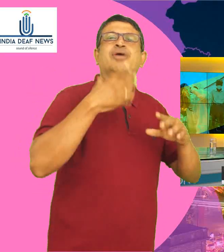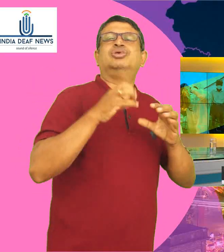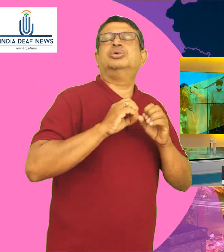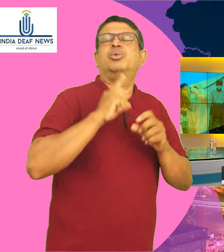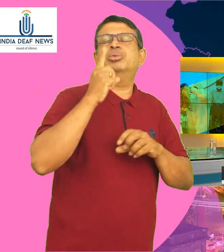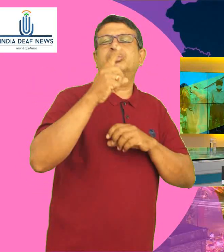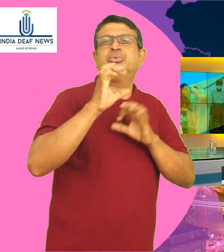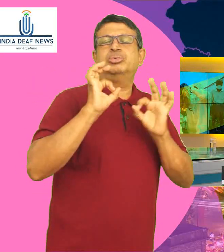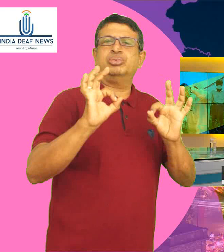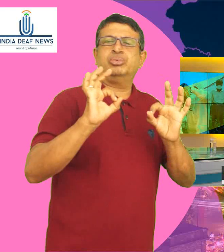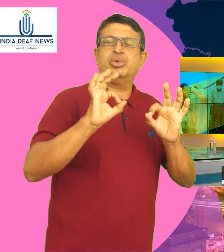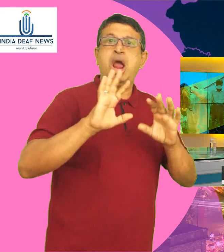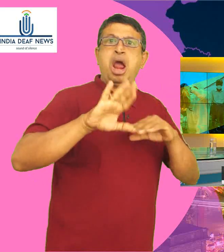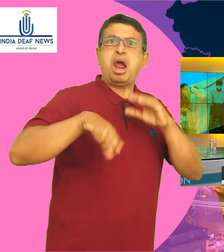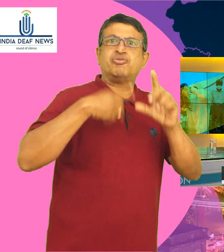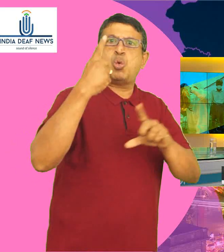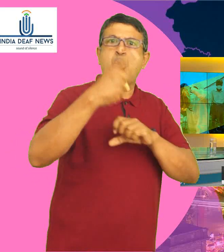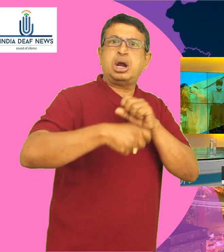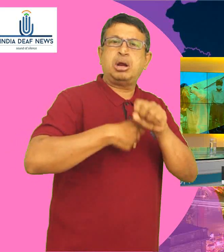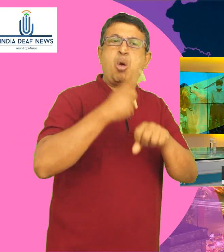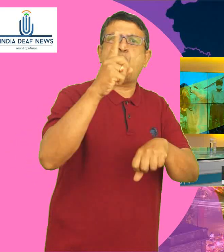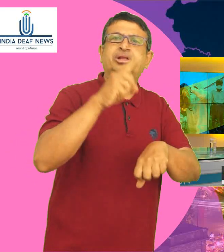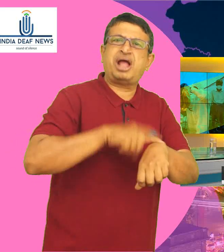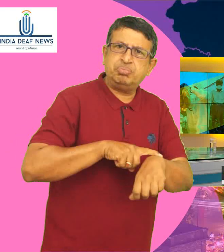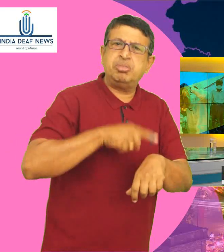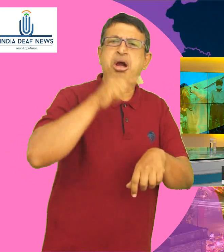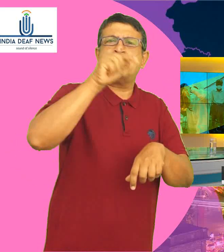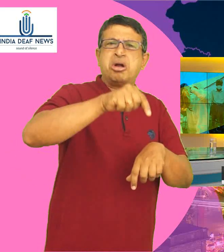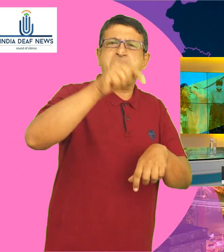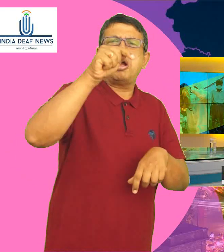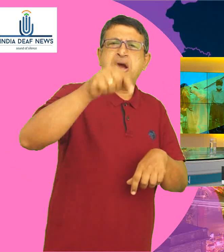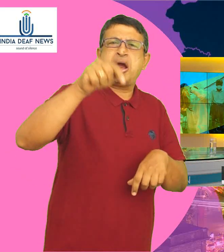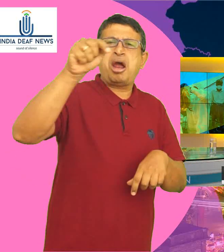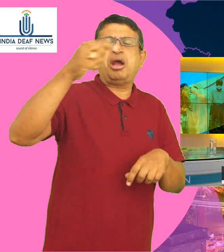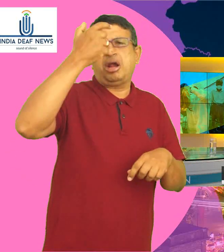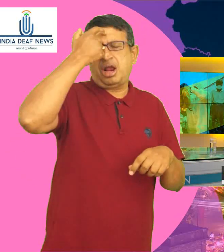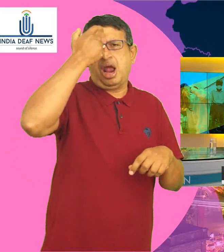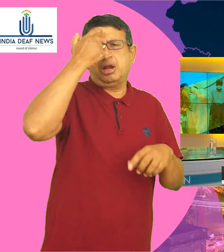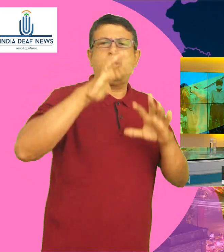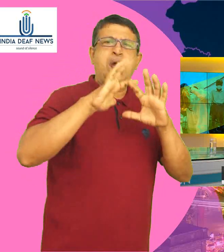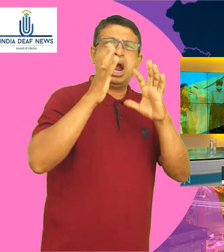and chicken? Should you avoid contact with poultry? Our report has all the answers.